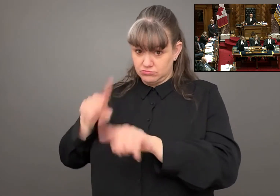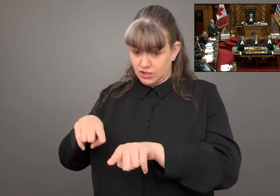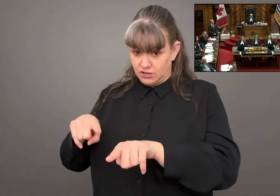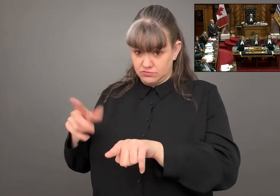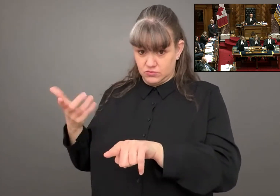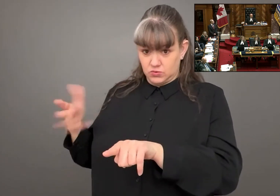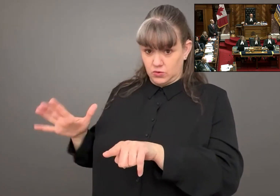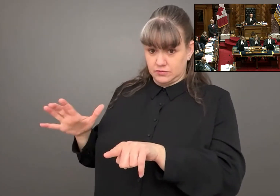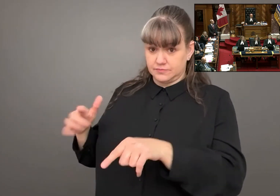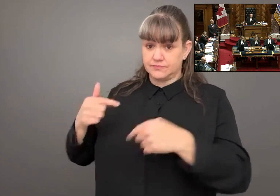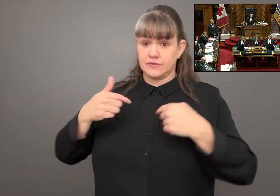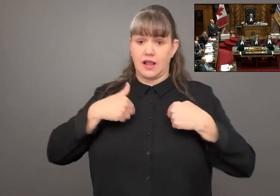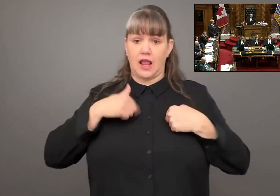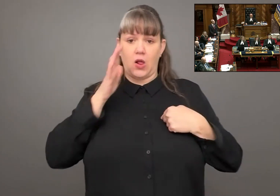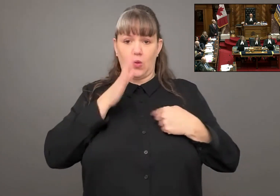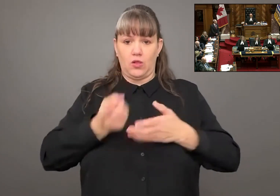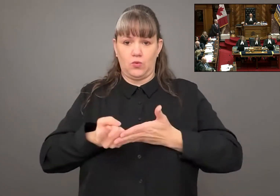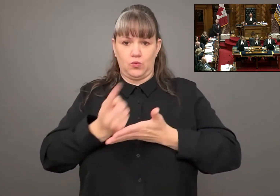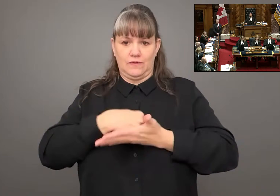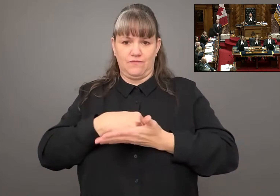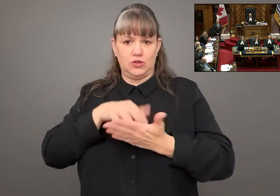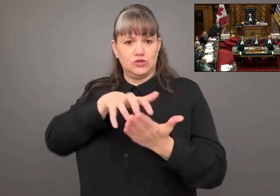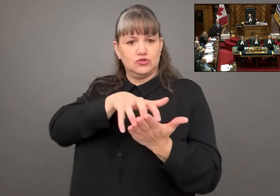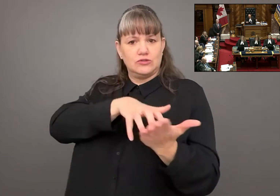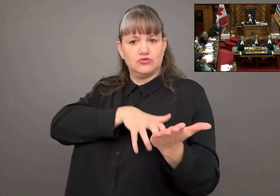answered recordings.